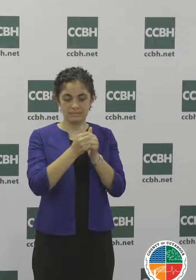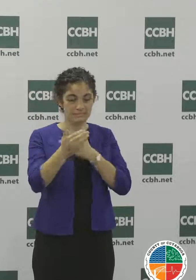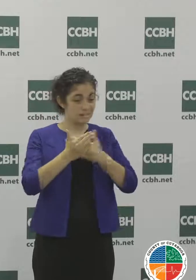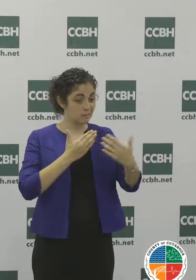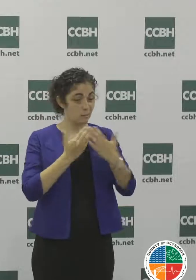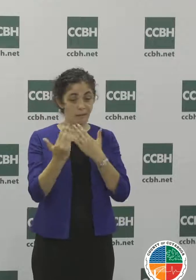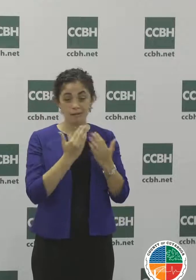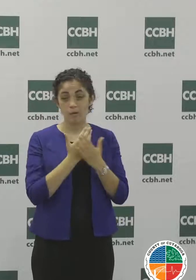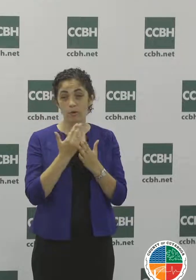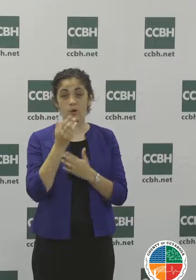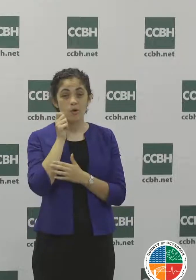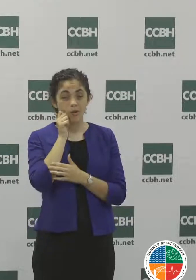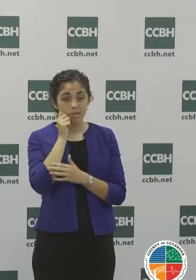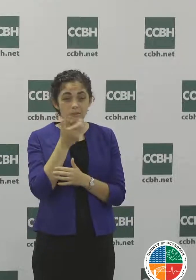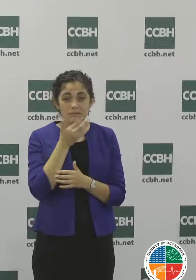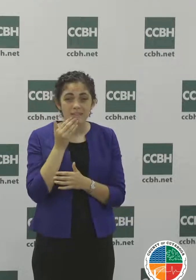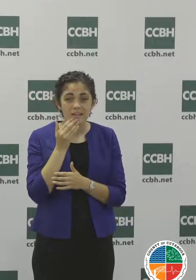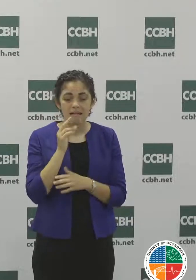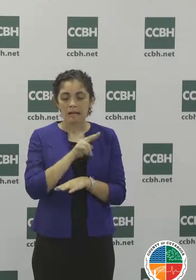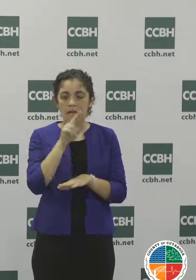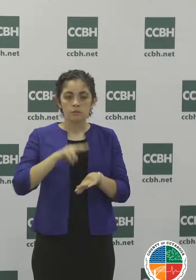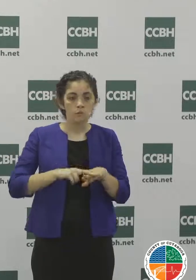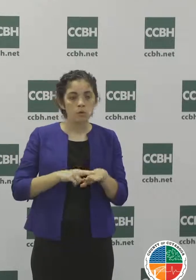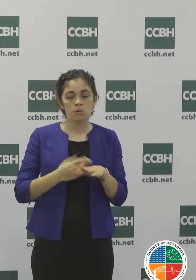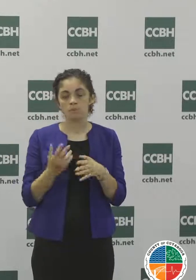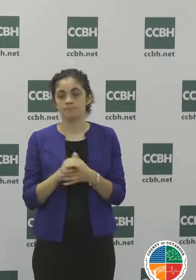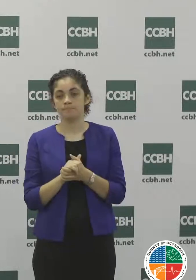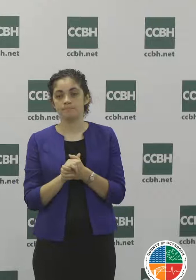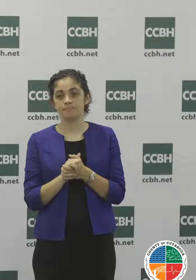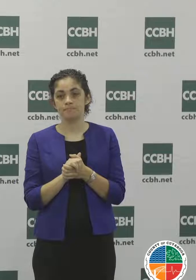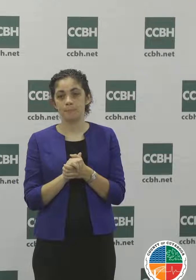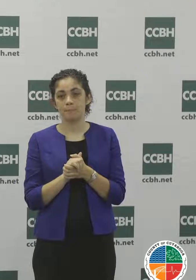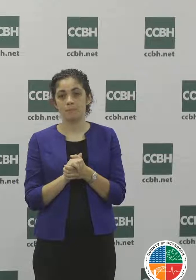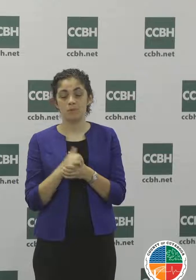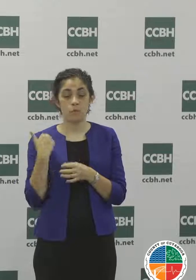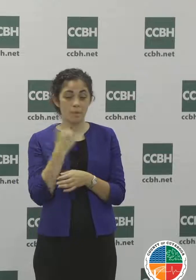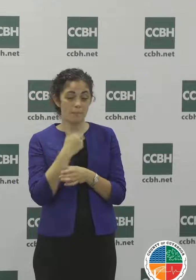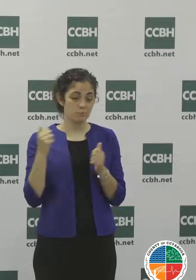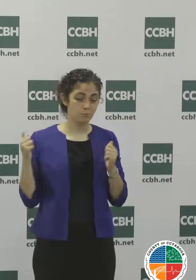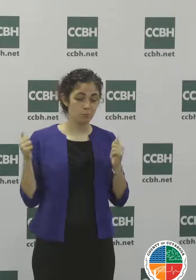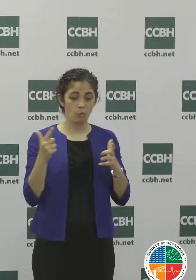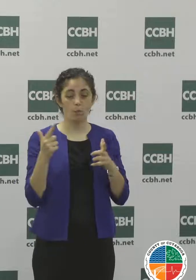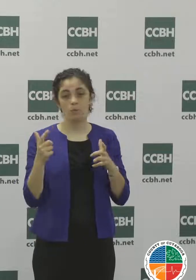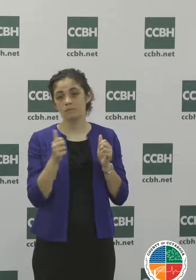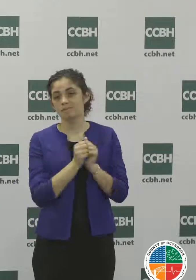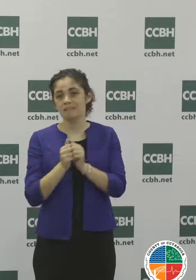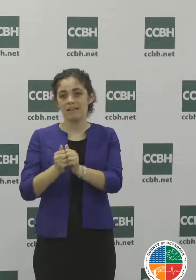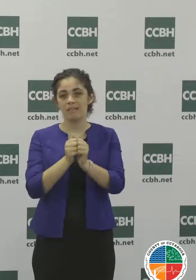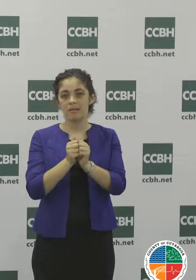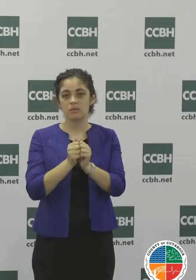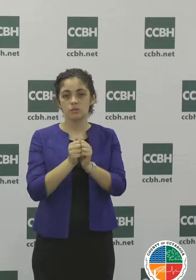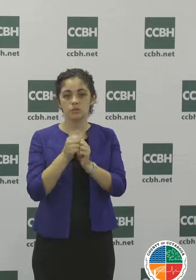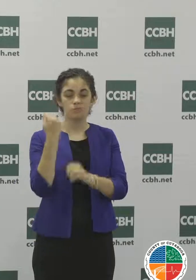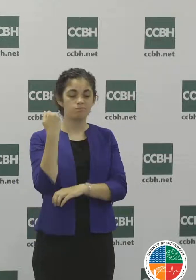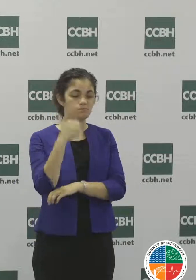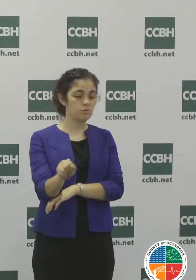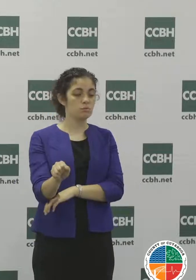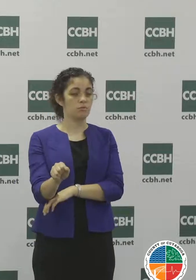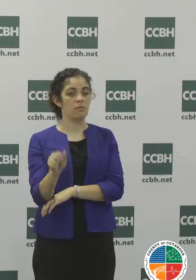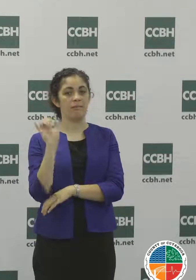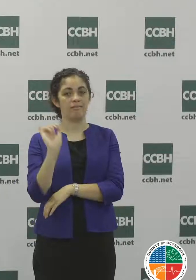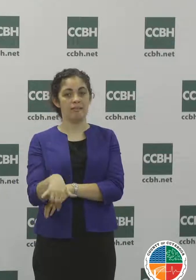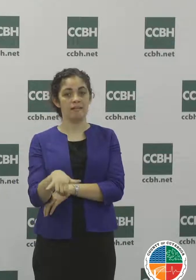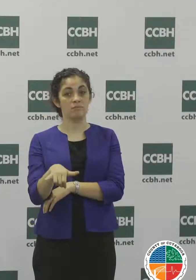regardless of race, religion, nationality. All of us must come together to defeat structural